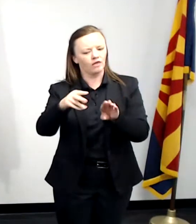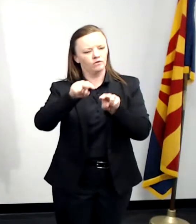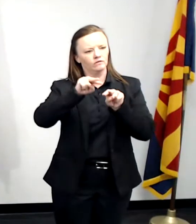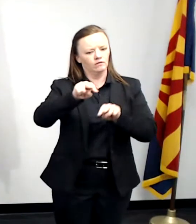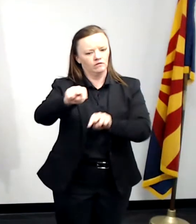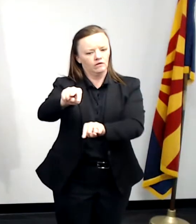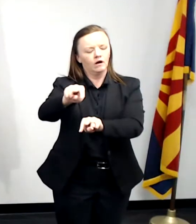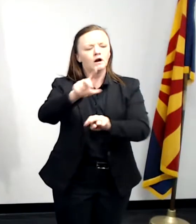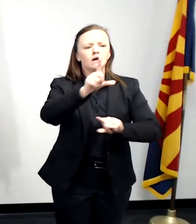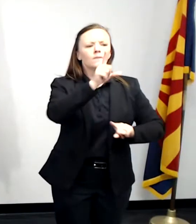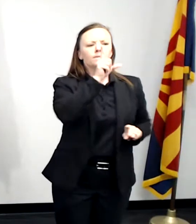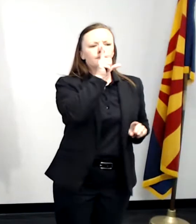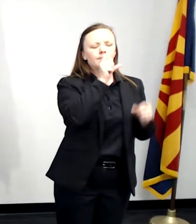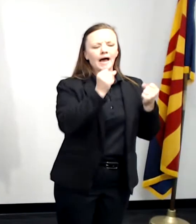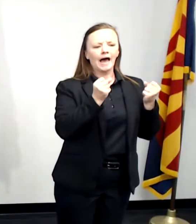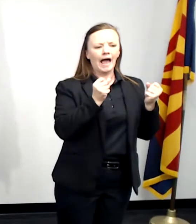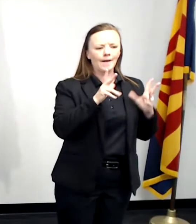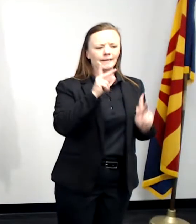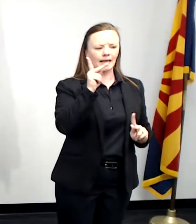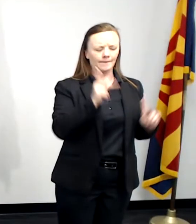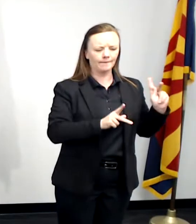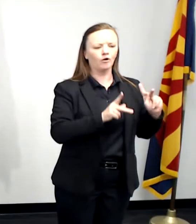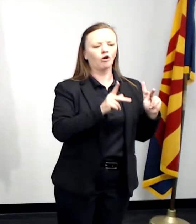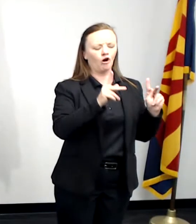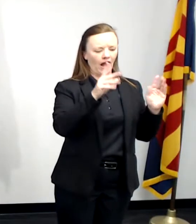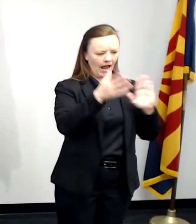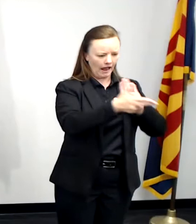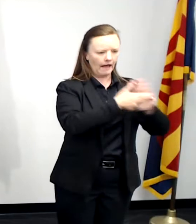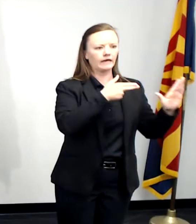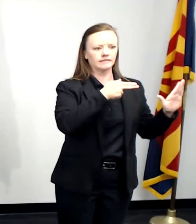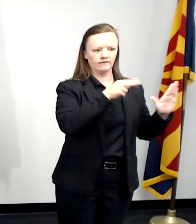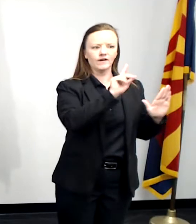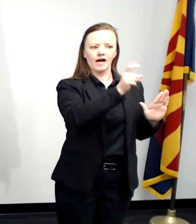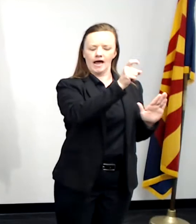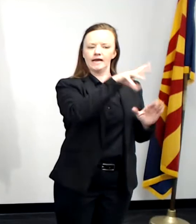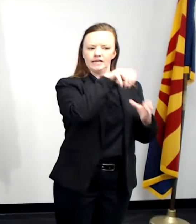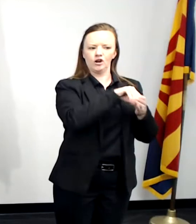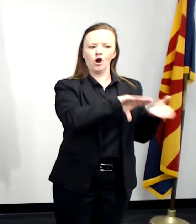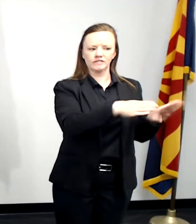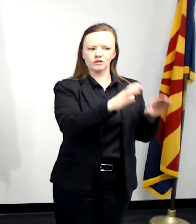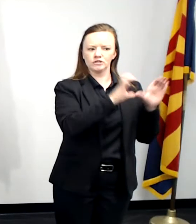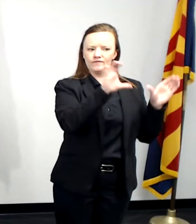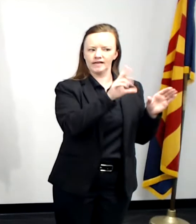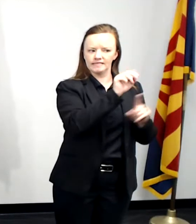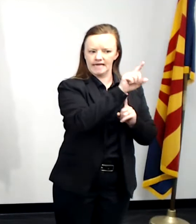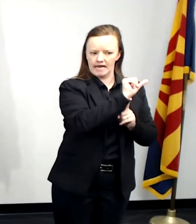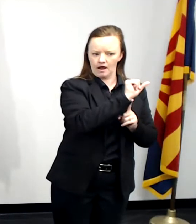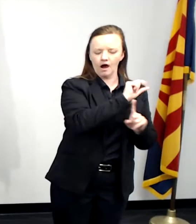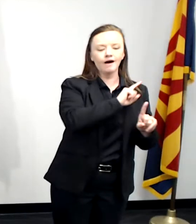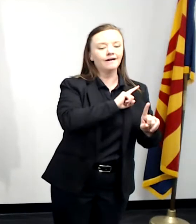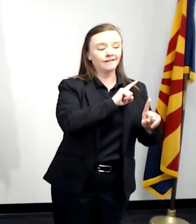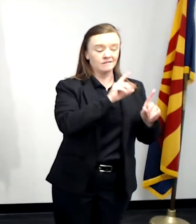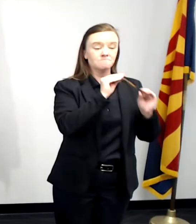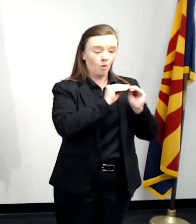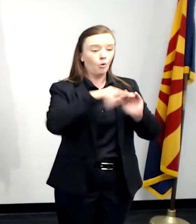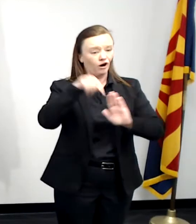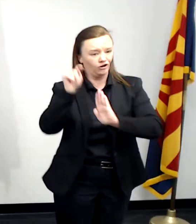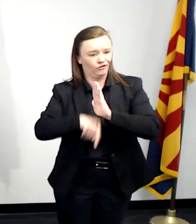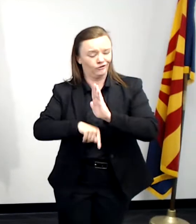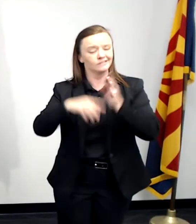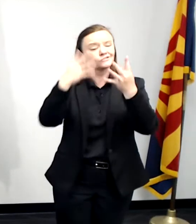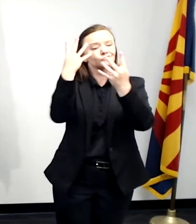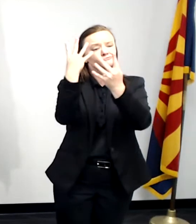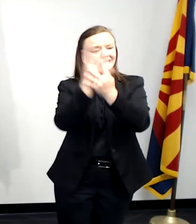cases are identified in our death certificate data, we're actually reaching out and doing a special active surveillance and screening process